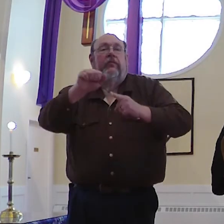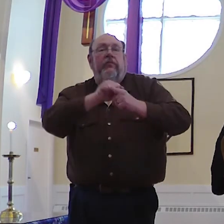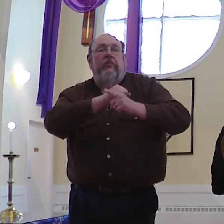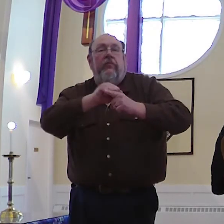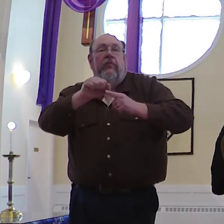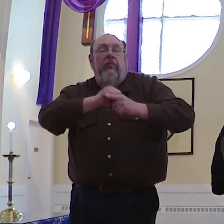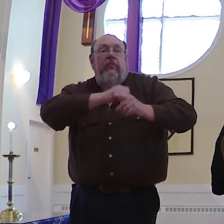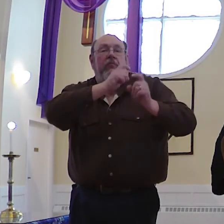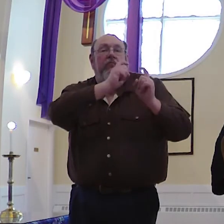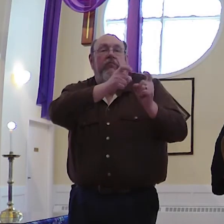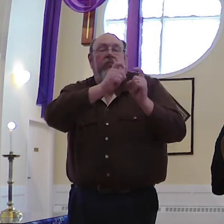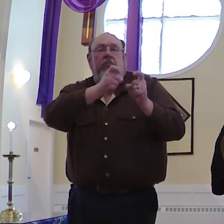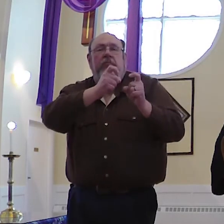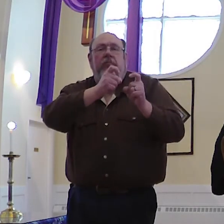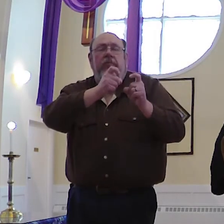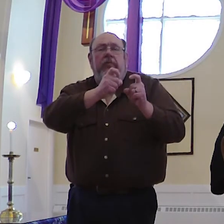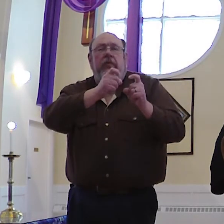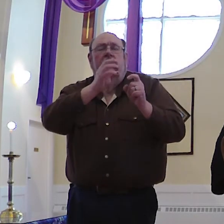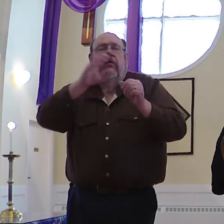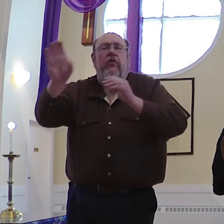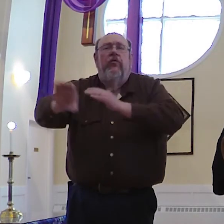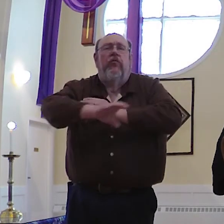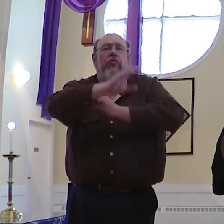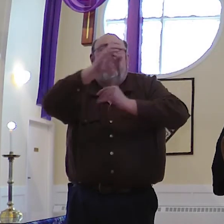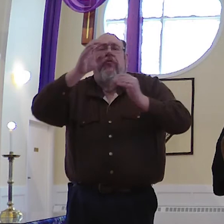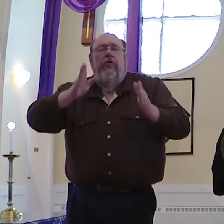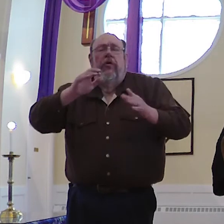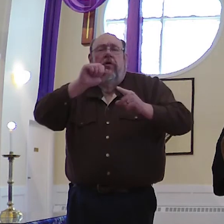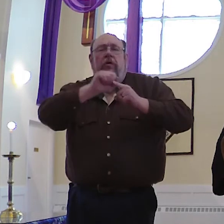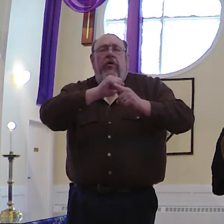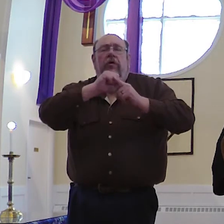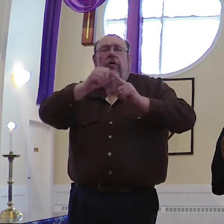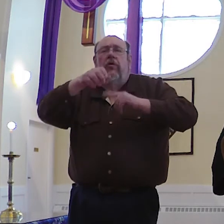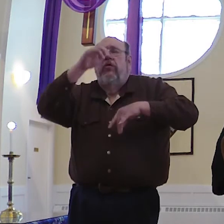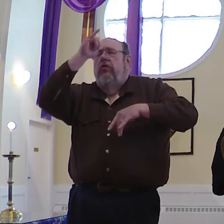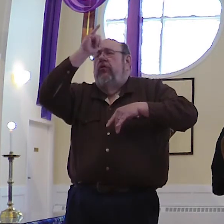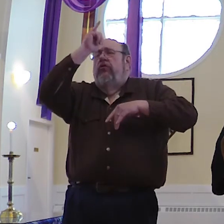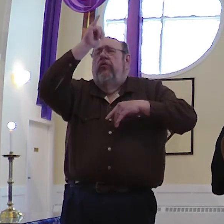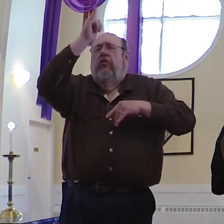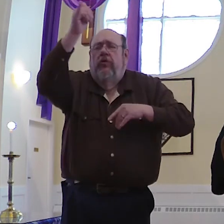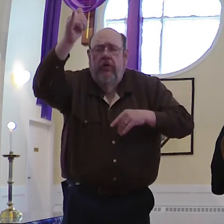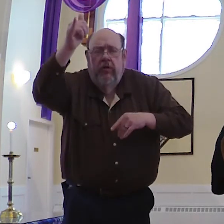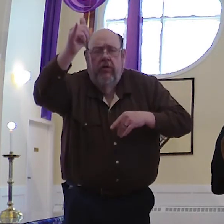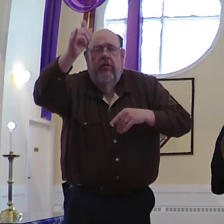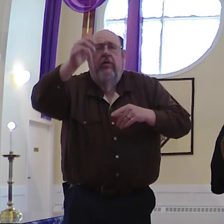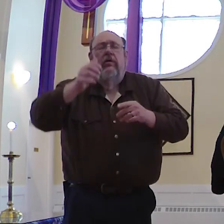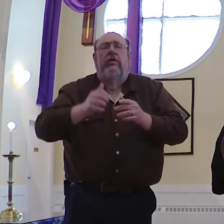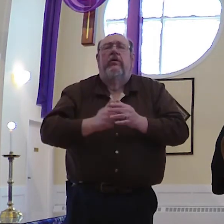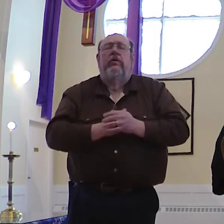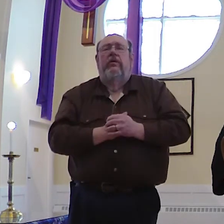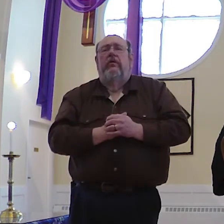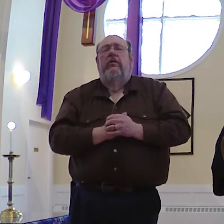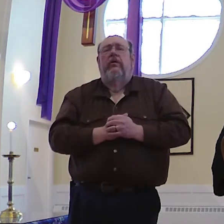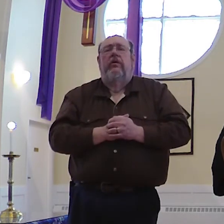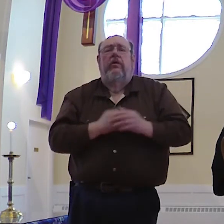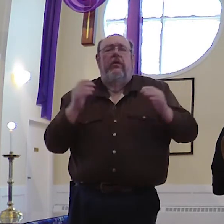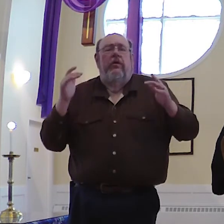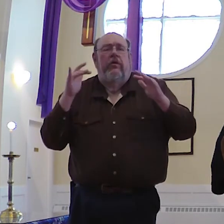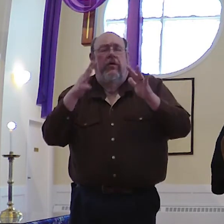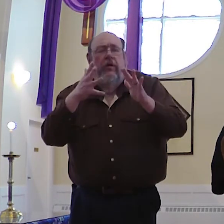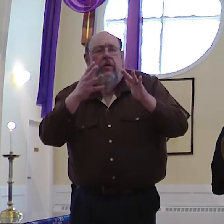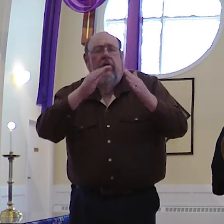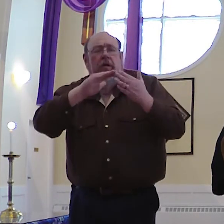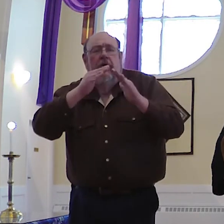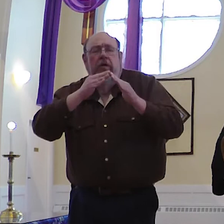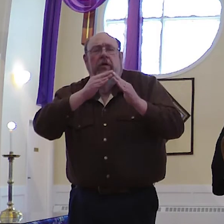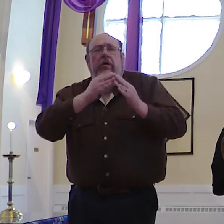Giving is one that Christians have practiced in Lent throughout the ages. As we gather together as a community